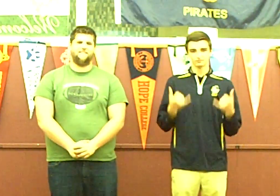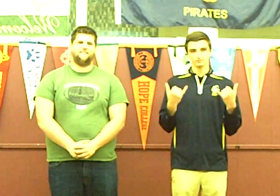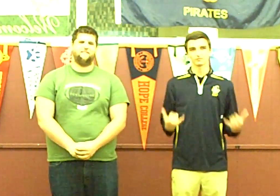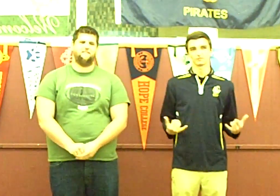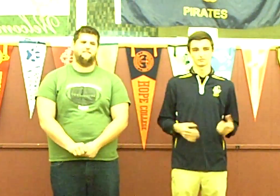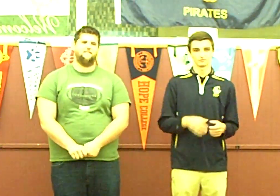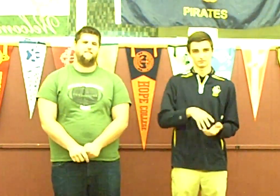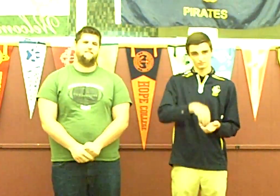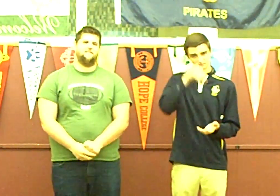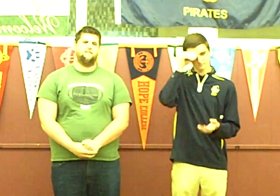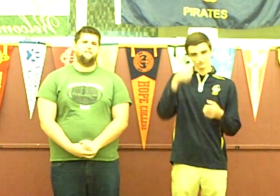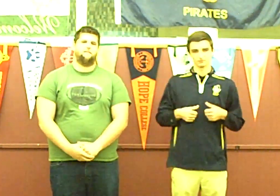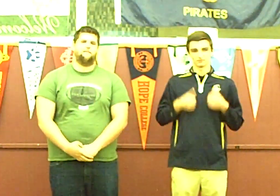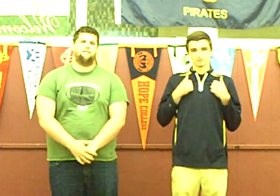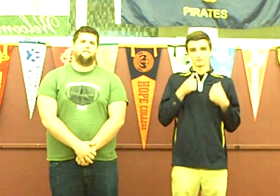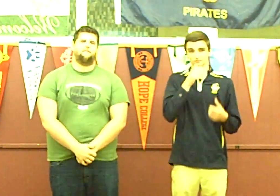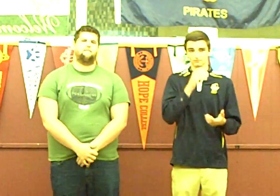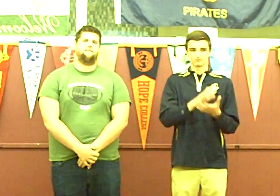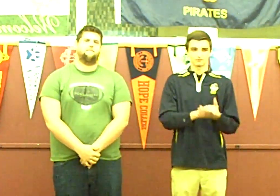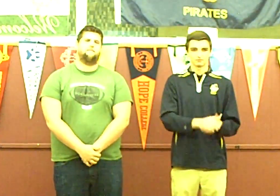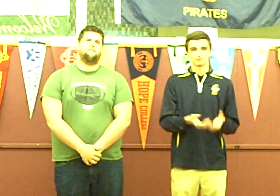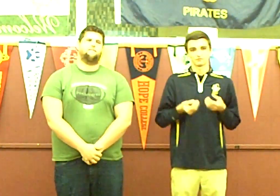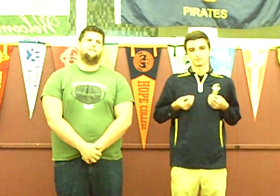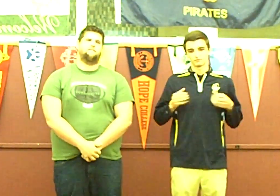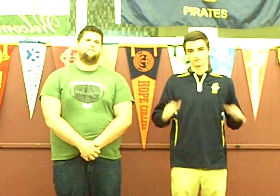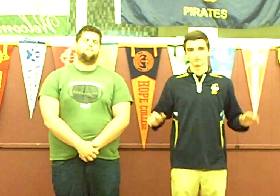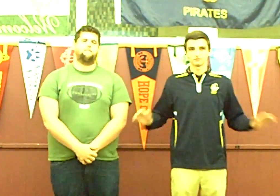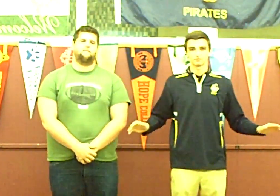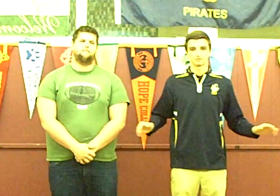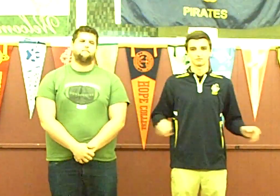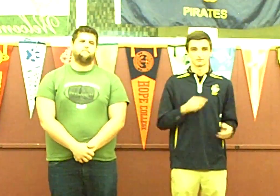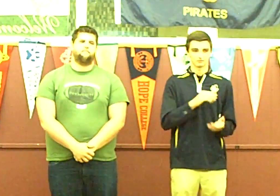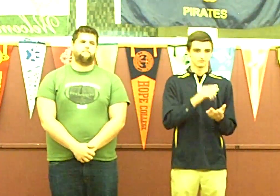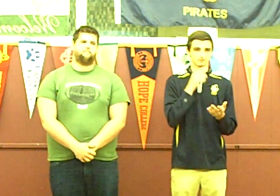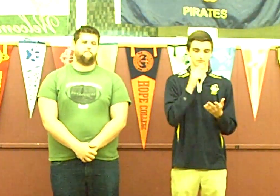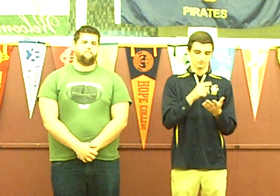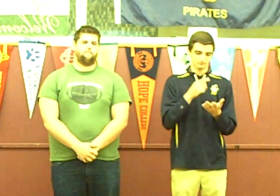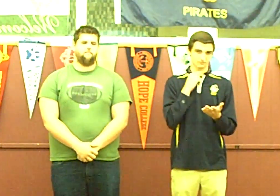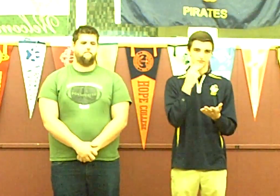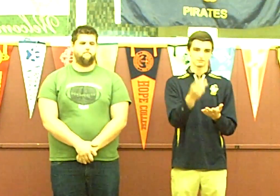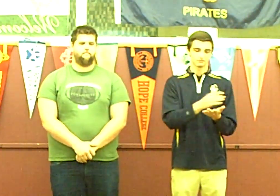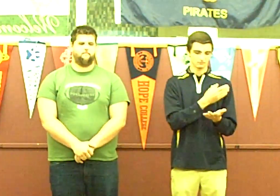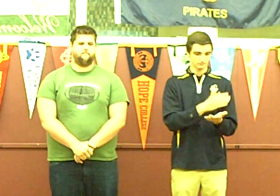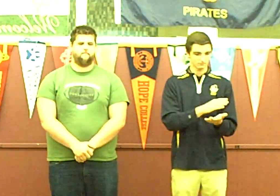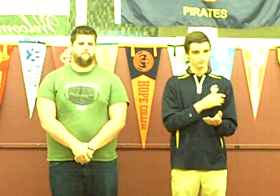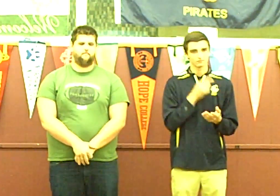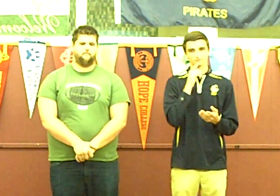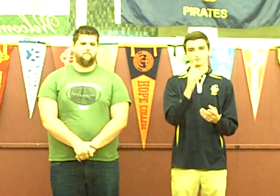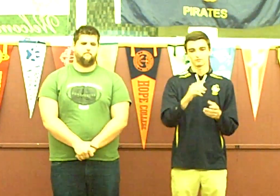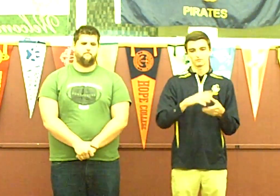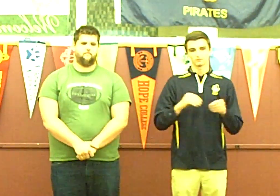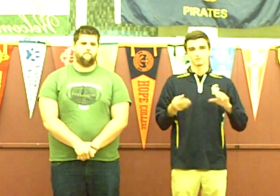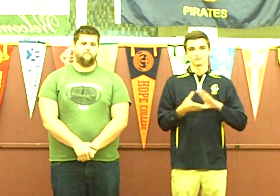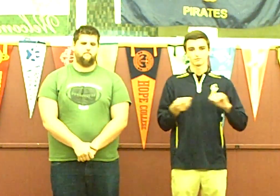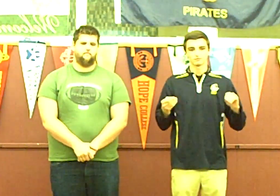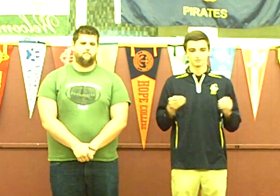I'm still learning about life. My woman brought children for me. So I can sing them all my songs. And I can tell them stories.